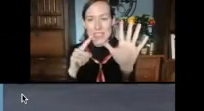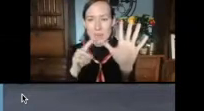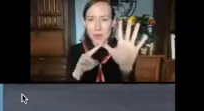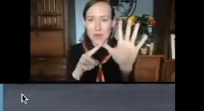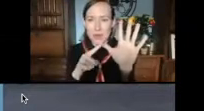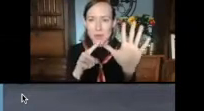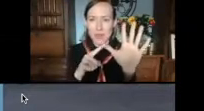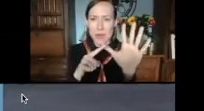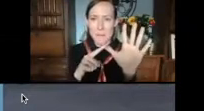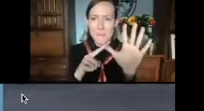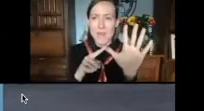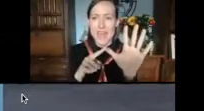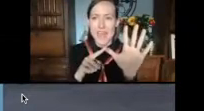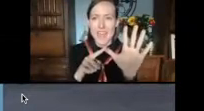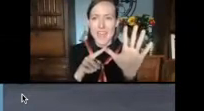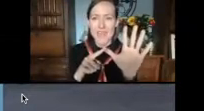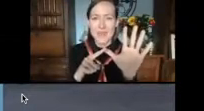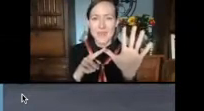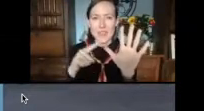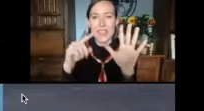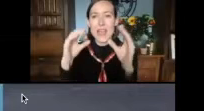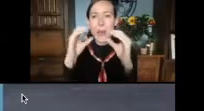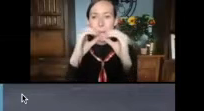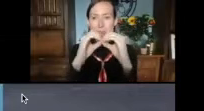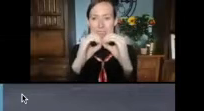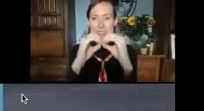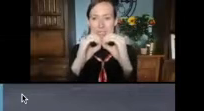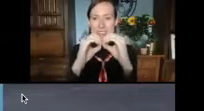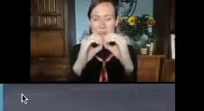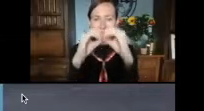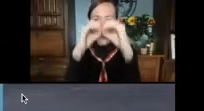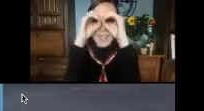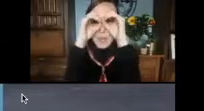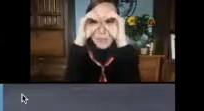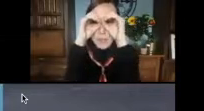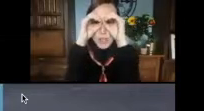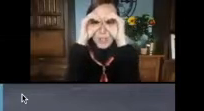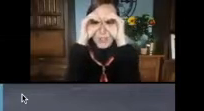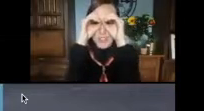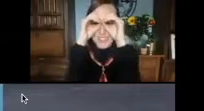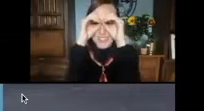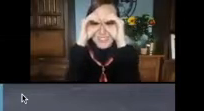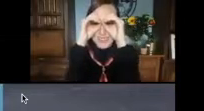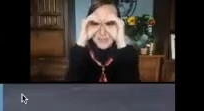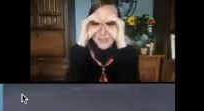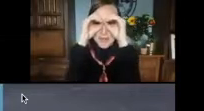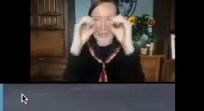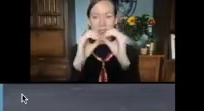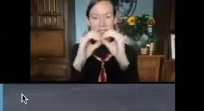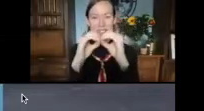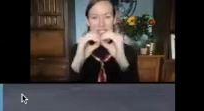just tap your thumb, A, B, like binoculars. You can